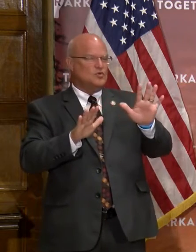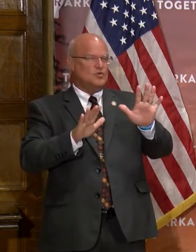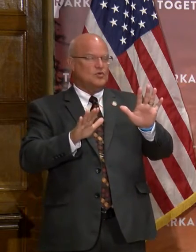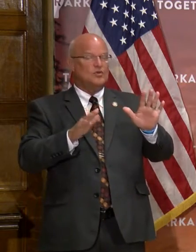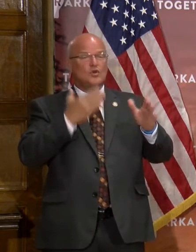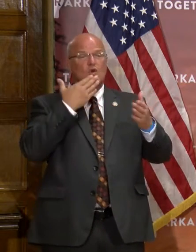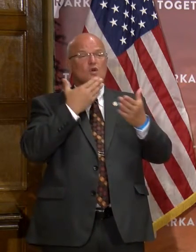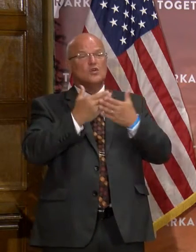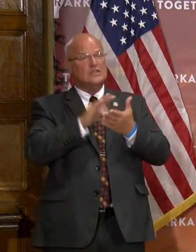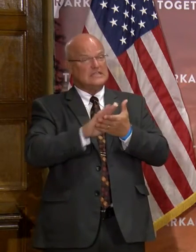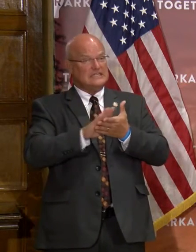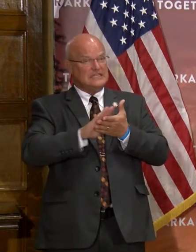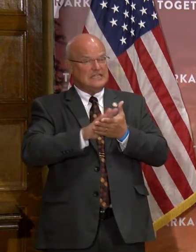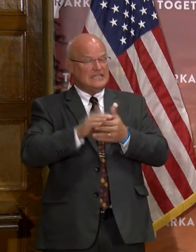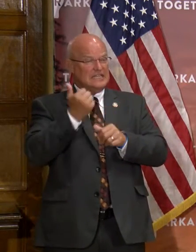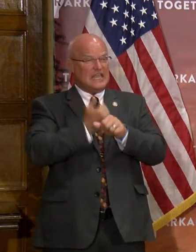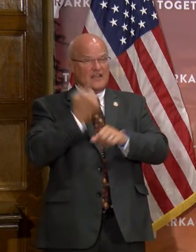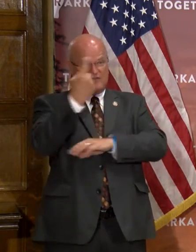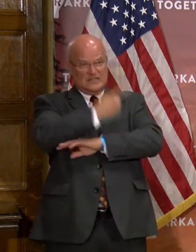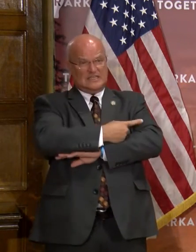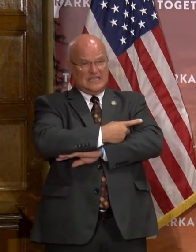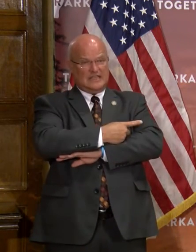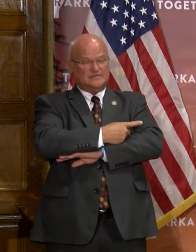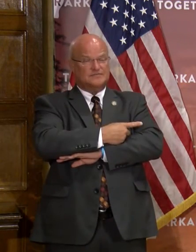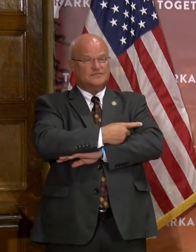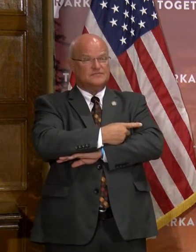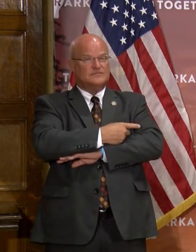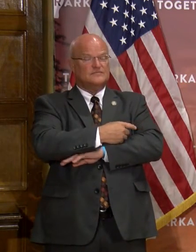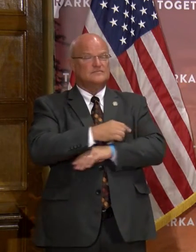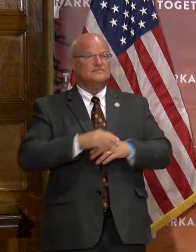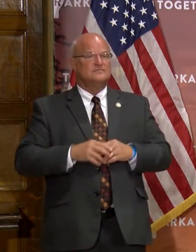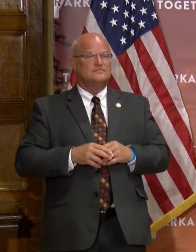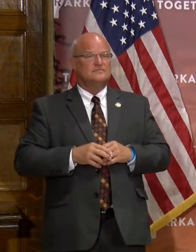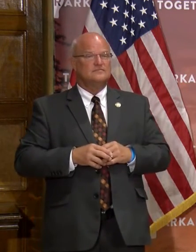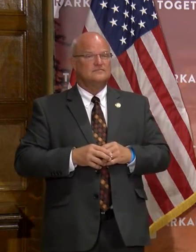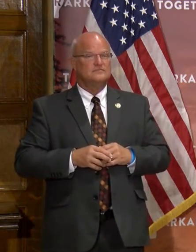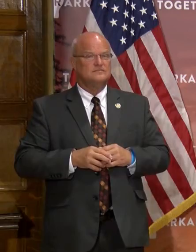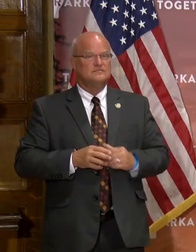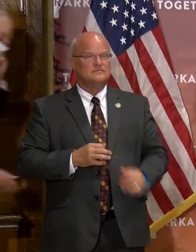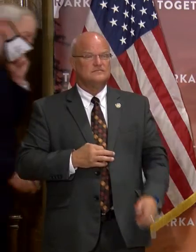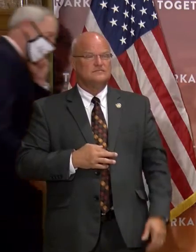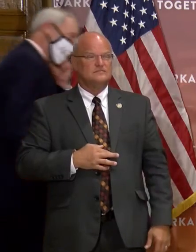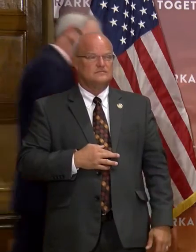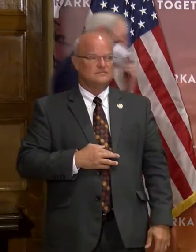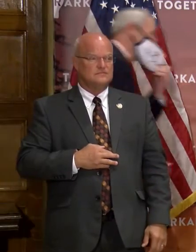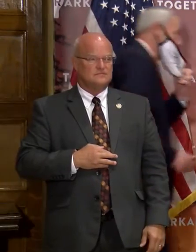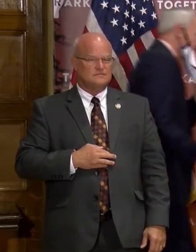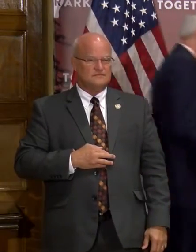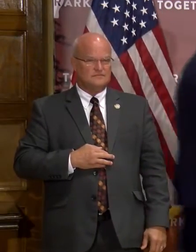good sanitation on the surfaces that are frequently in contact.